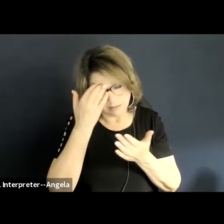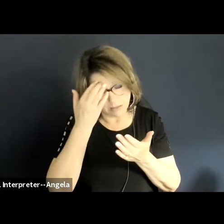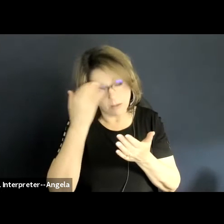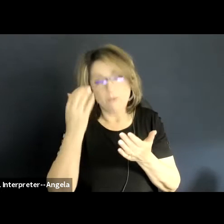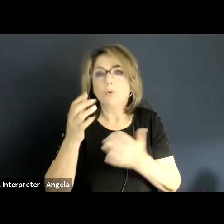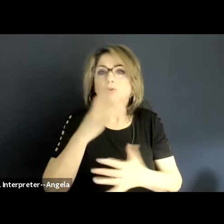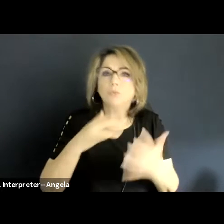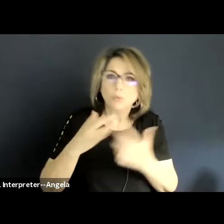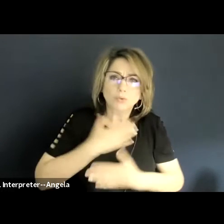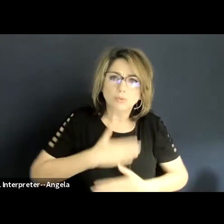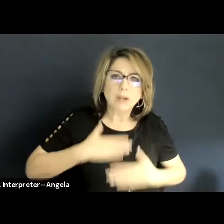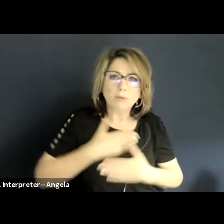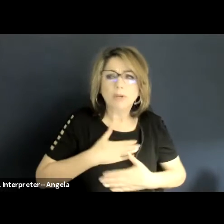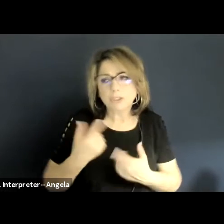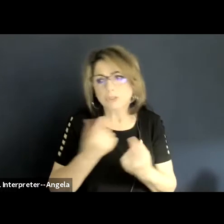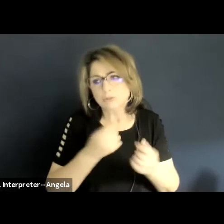recreational opportunities as well.